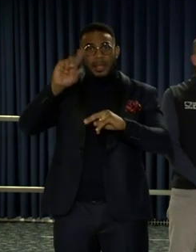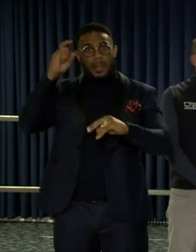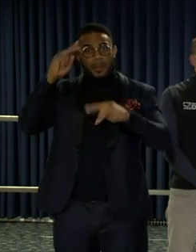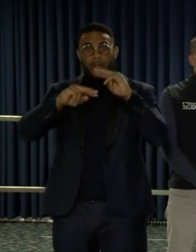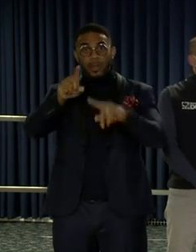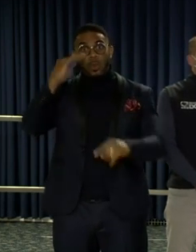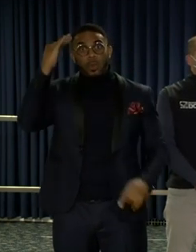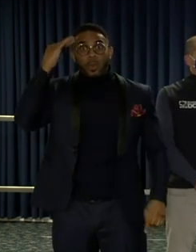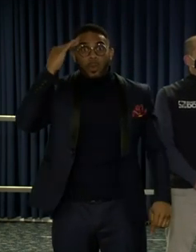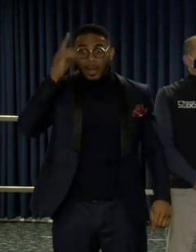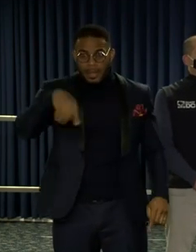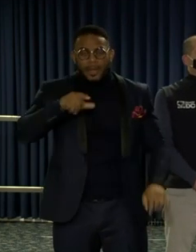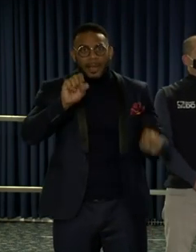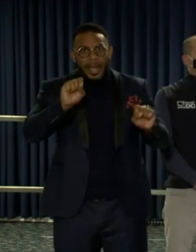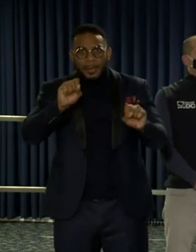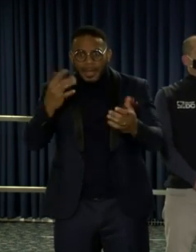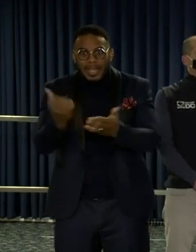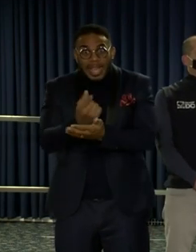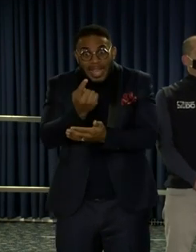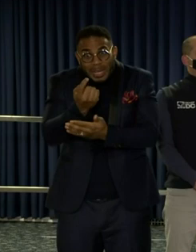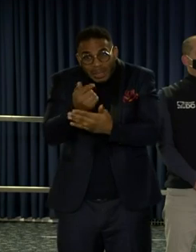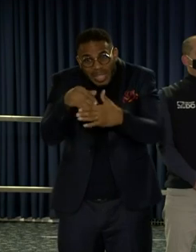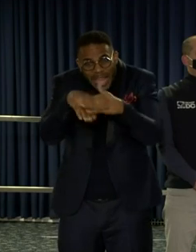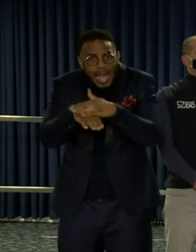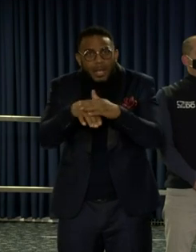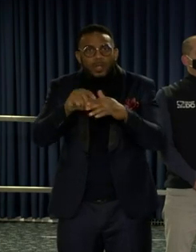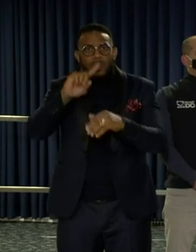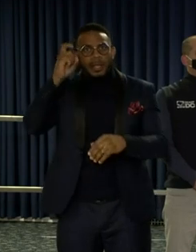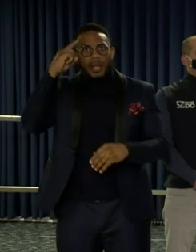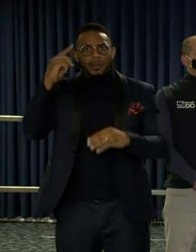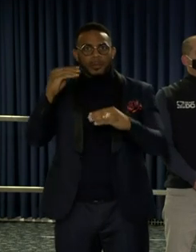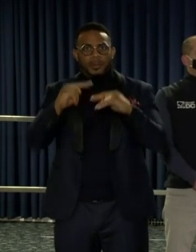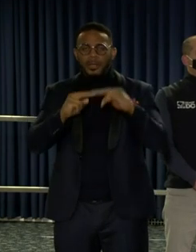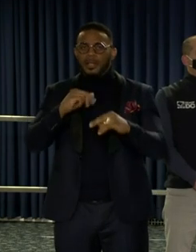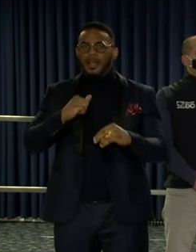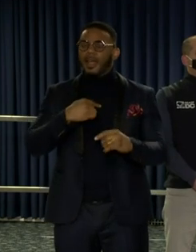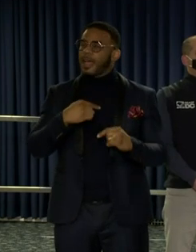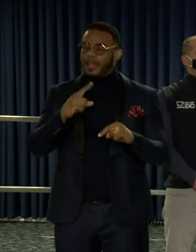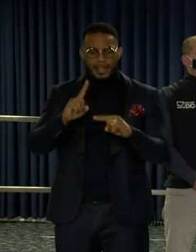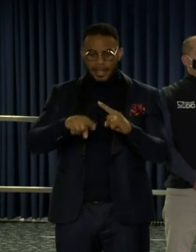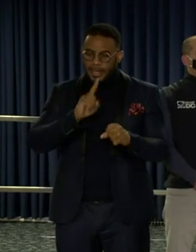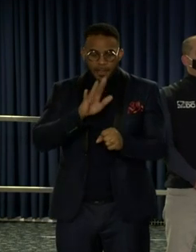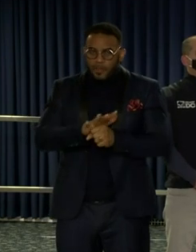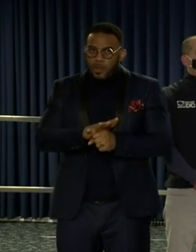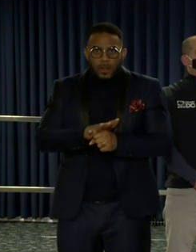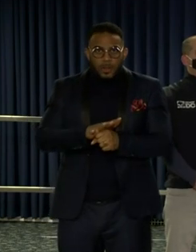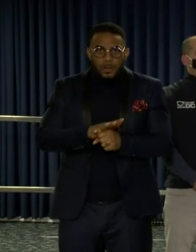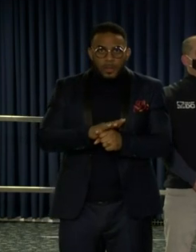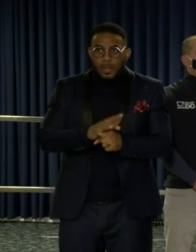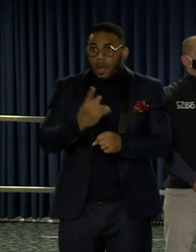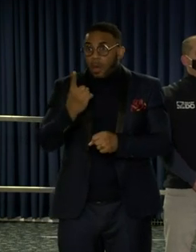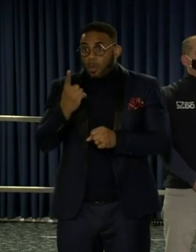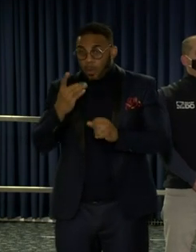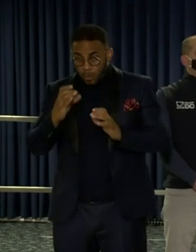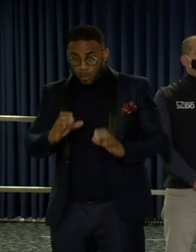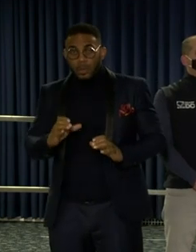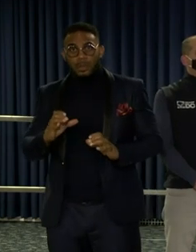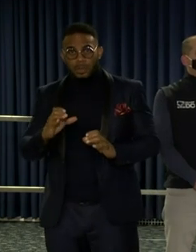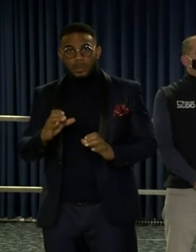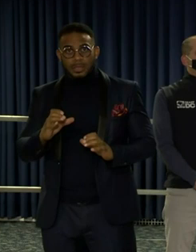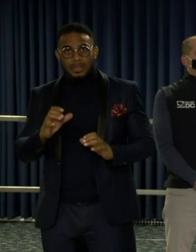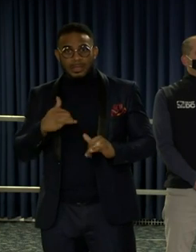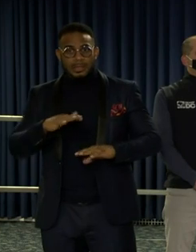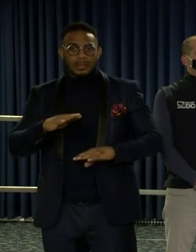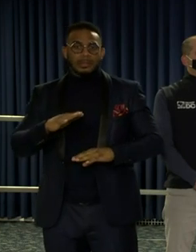aware, they were able to gain access to the Capitol building, and I can confirm that one civilian was reported to